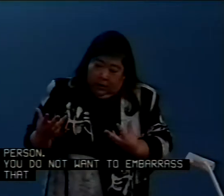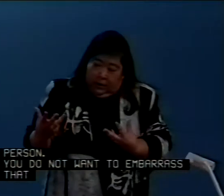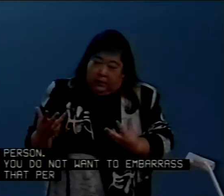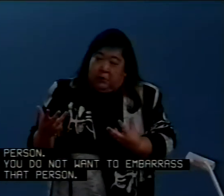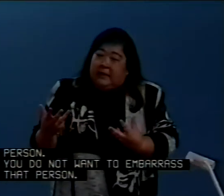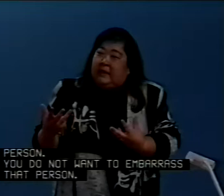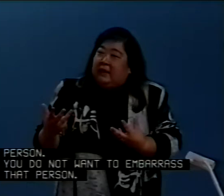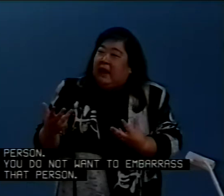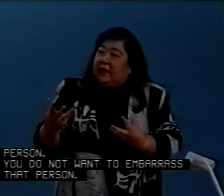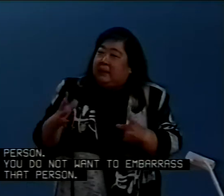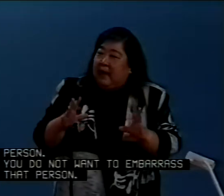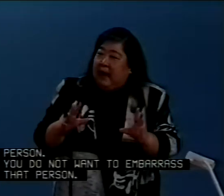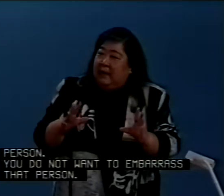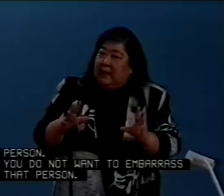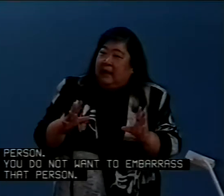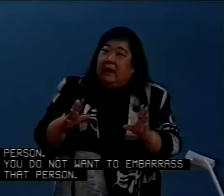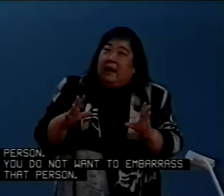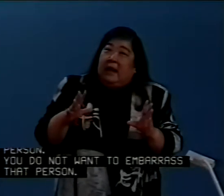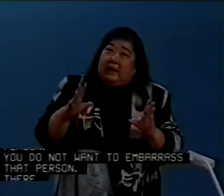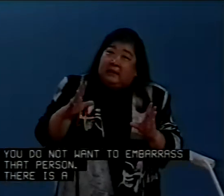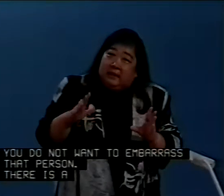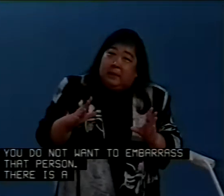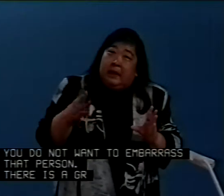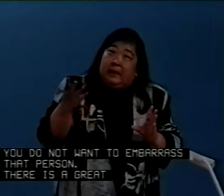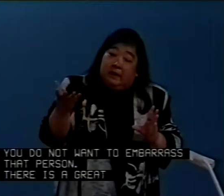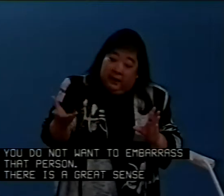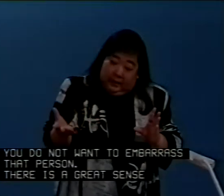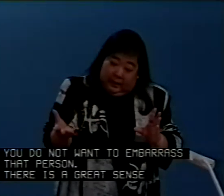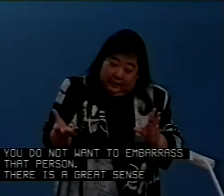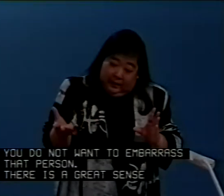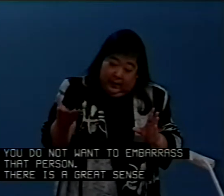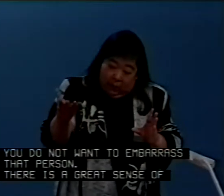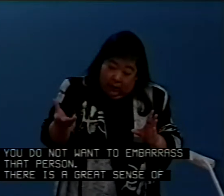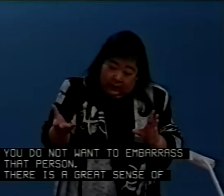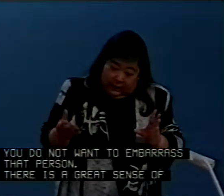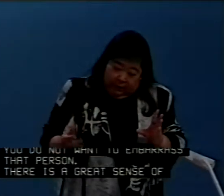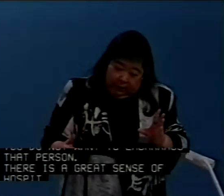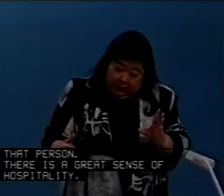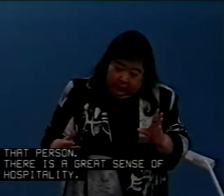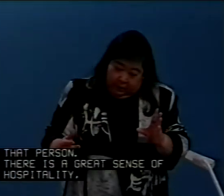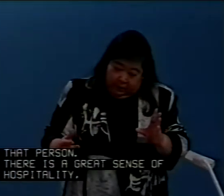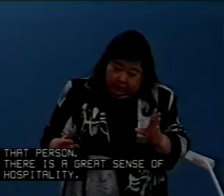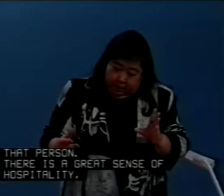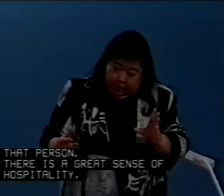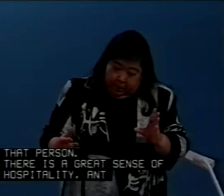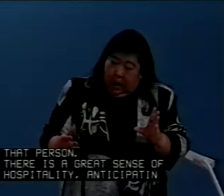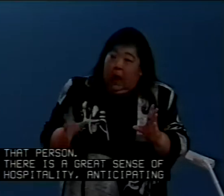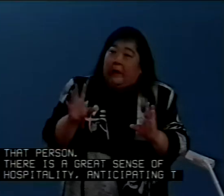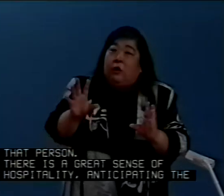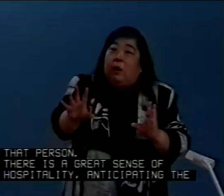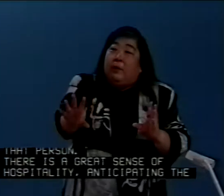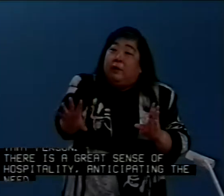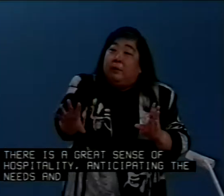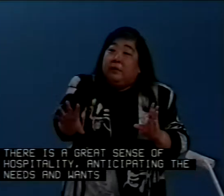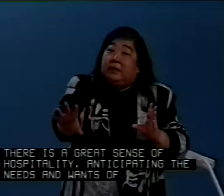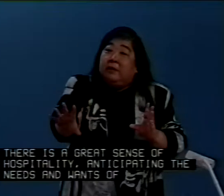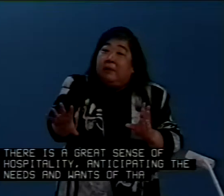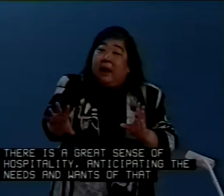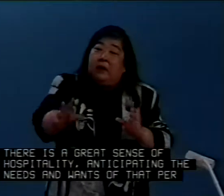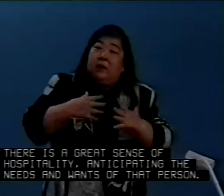There's a great sense of hospitality, anticipating the needs and the wants of that person. I don't want the other person to feel bad,